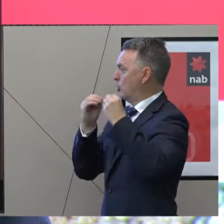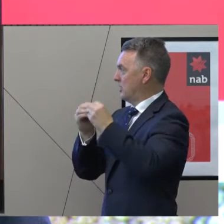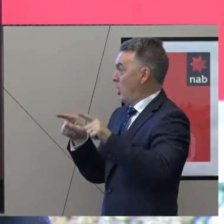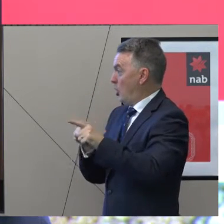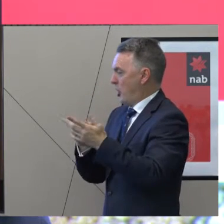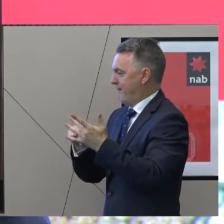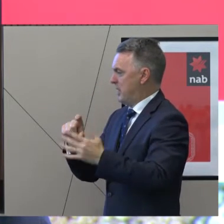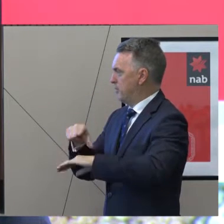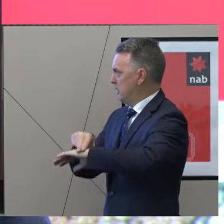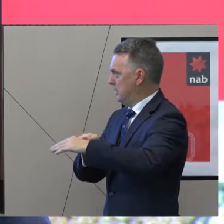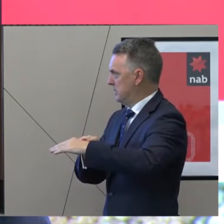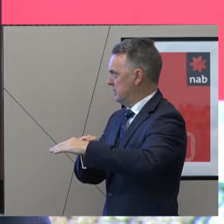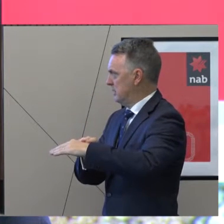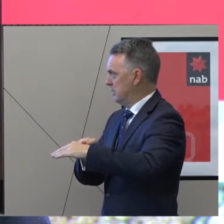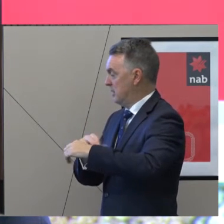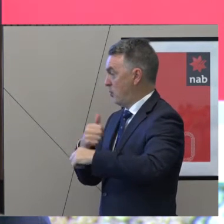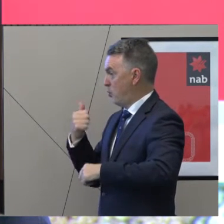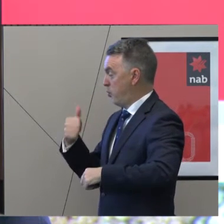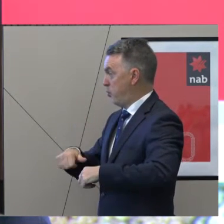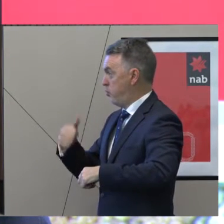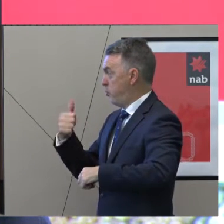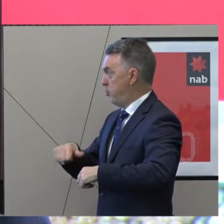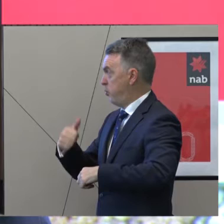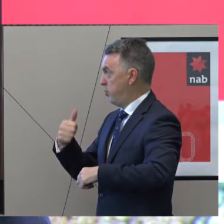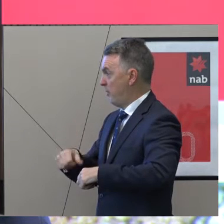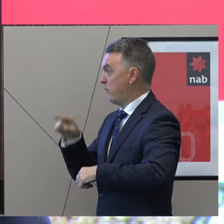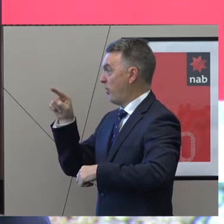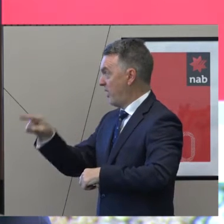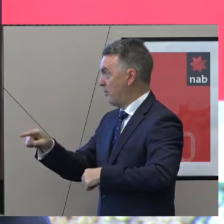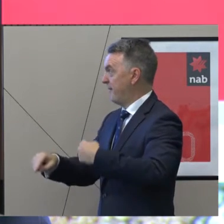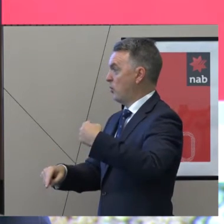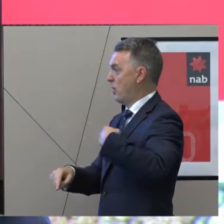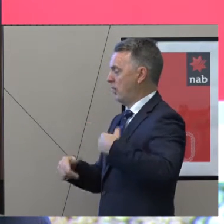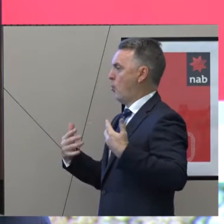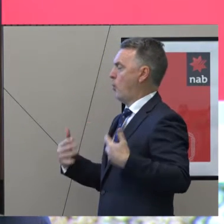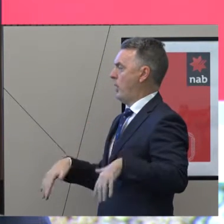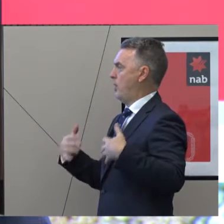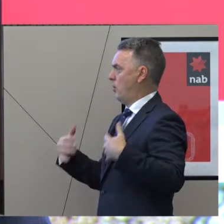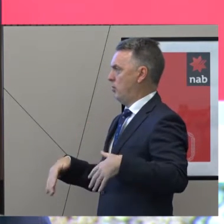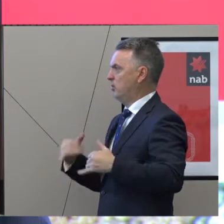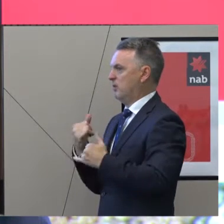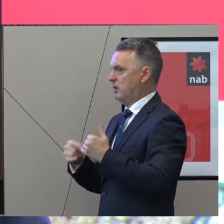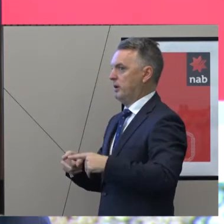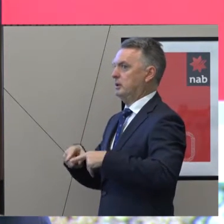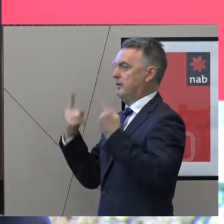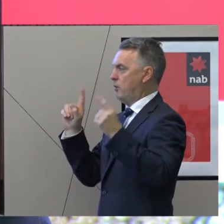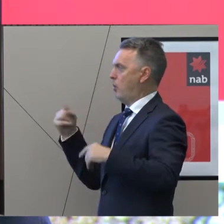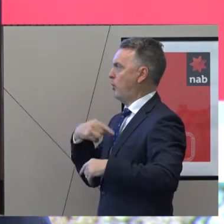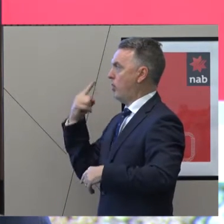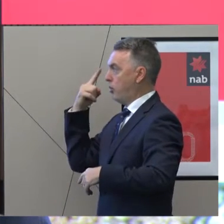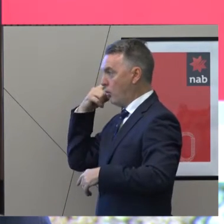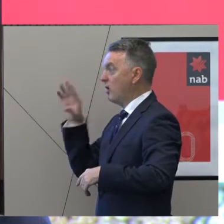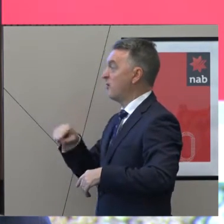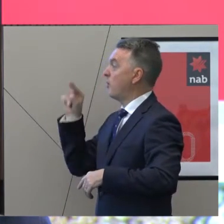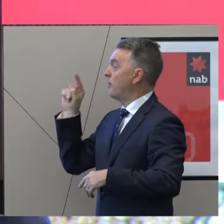And it's been a real eye-opener for, I think, them. And and us, because as a result of that, we've started